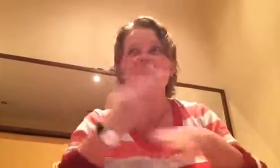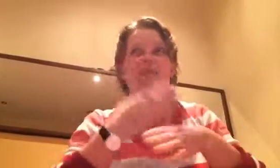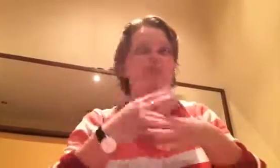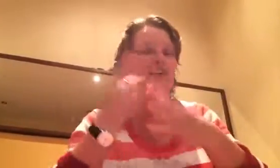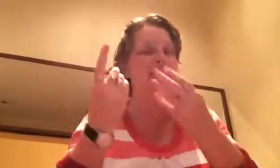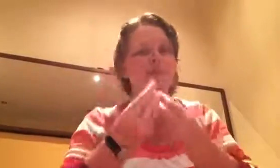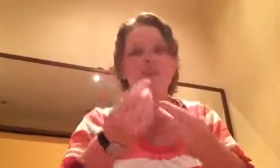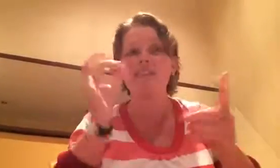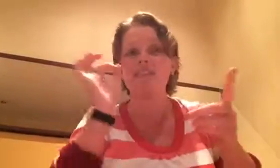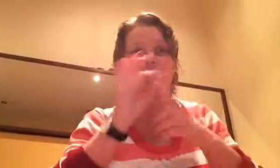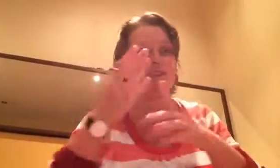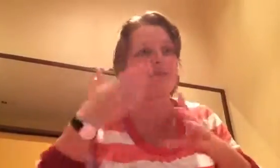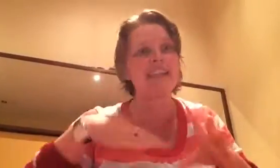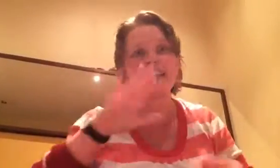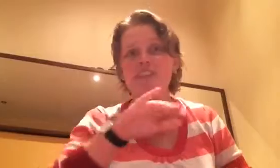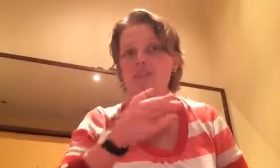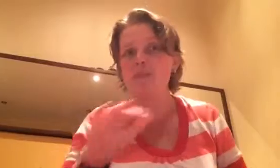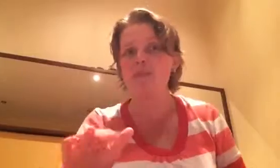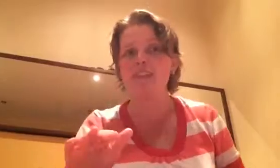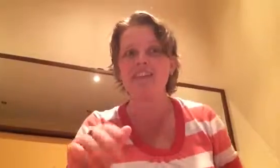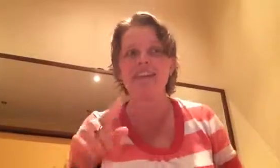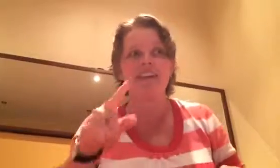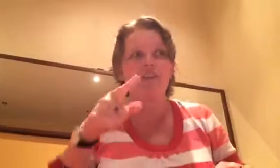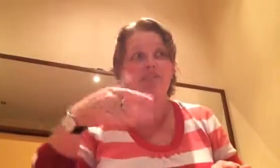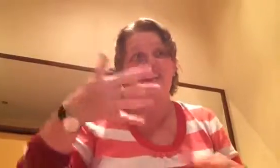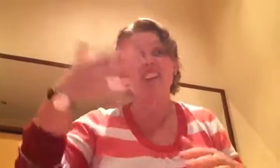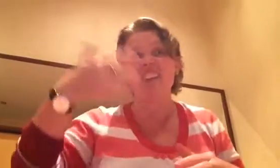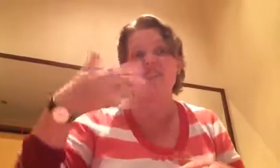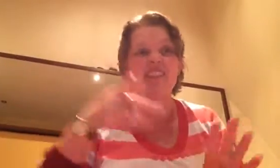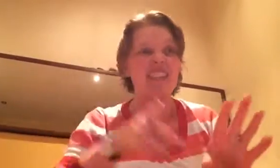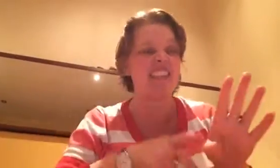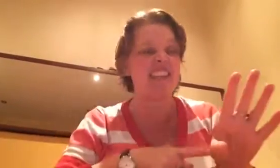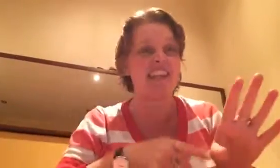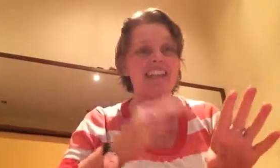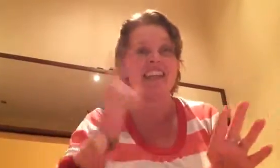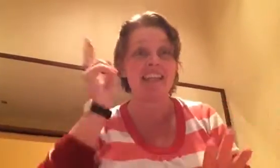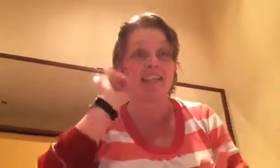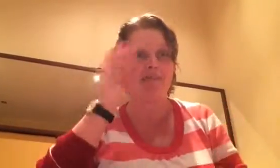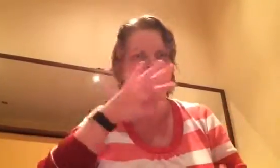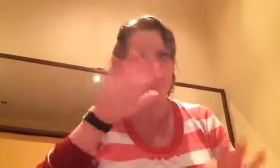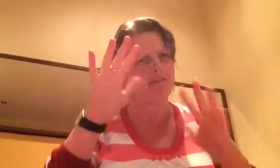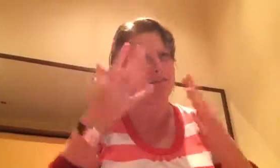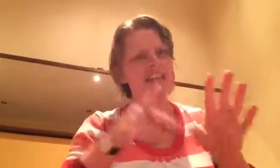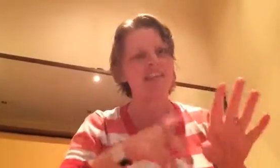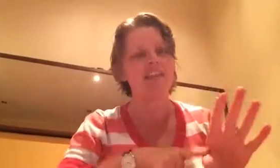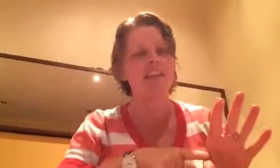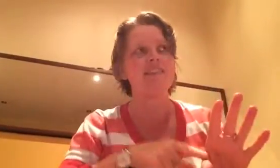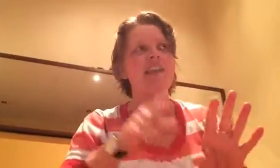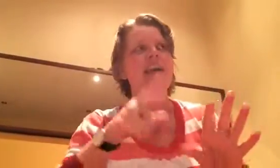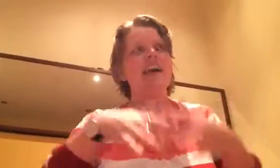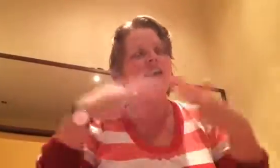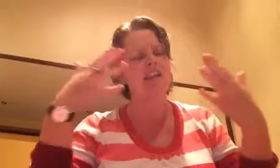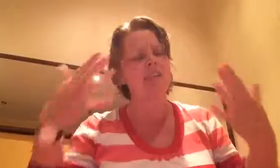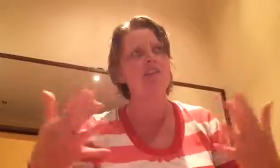I've worked with special needs children for like the last 15 years, and deaf children for 10 years, and